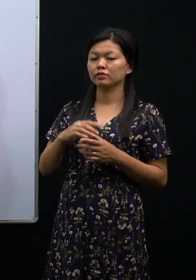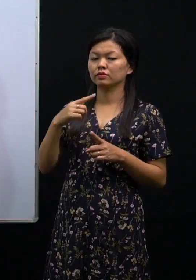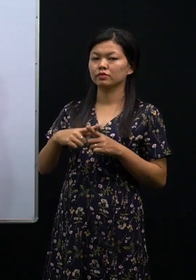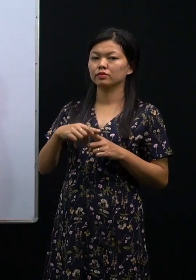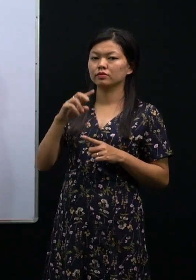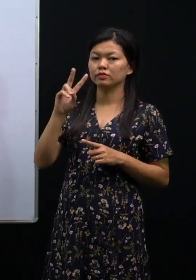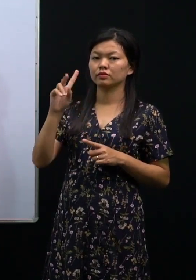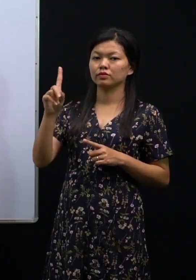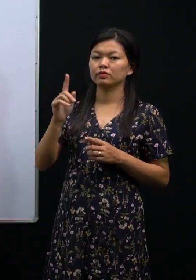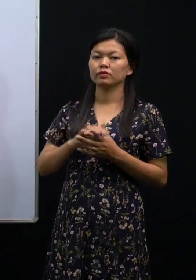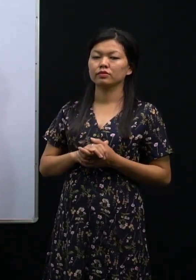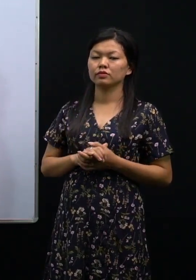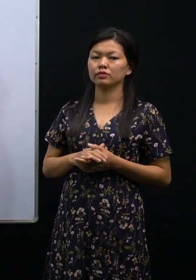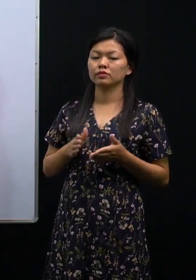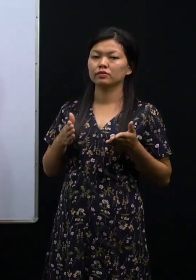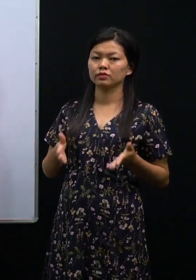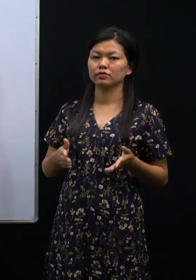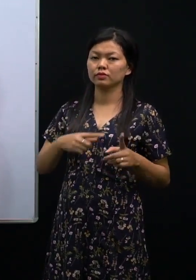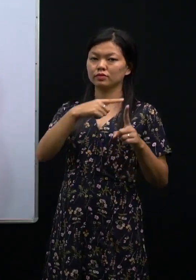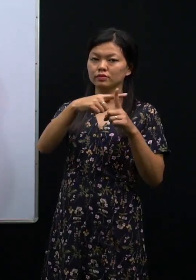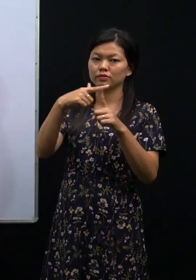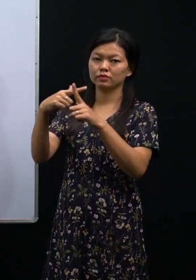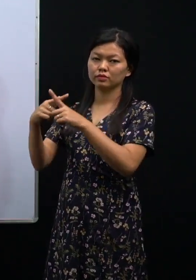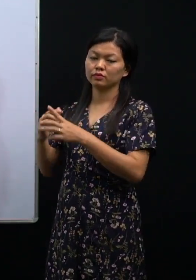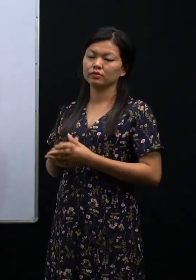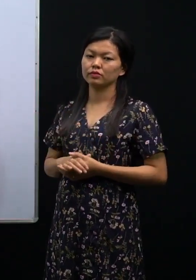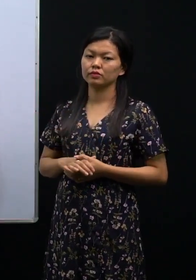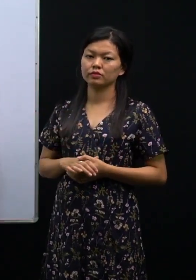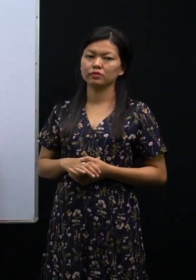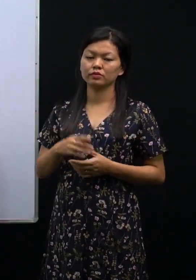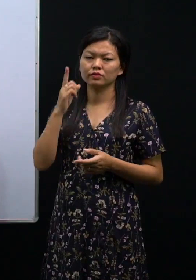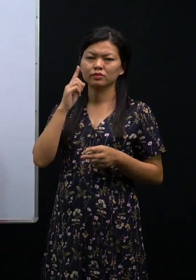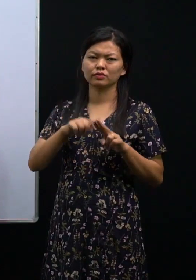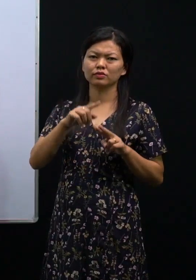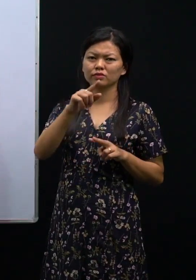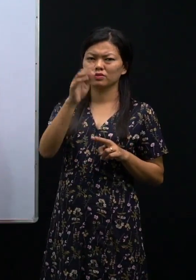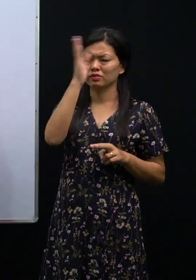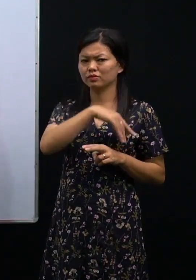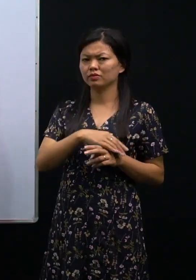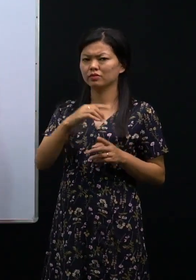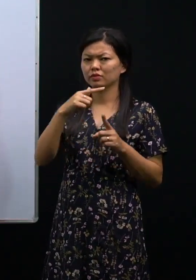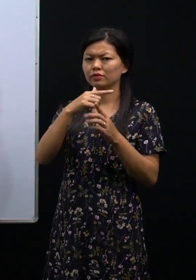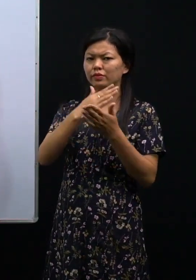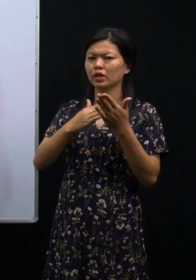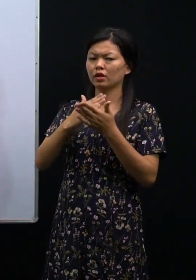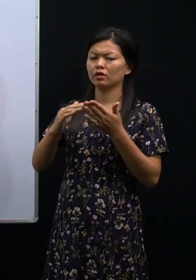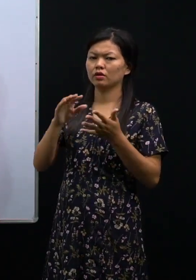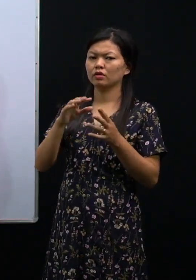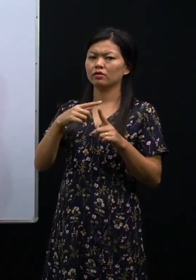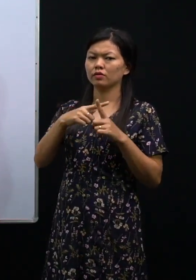plus 21. Now you have to add these all. If you know partial addition is good, you should learn that one